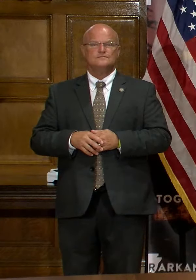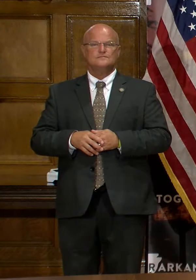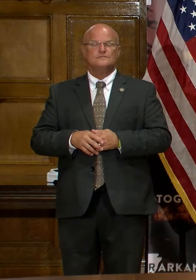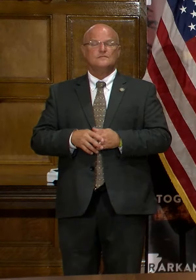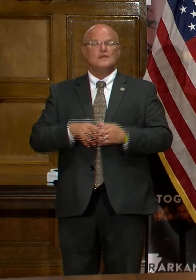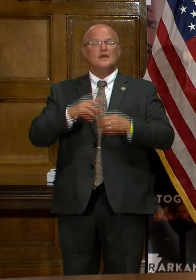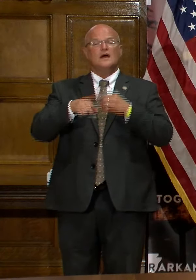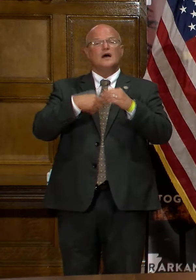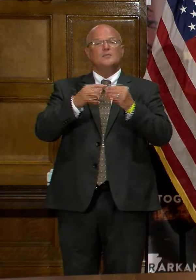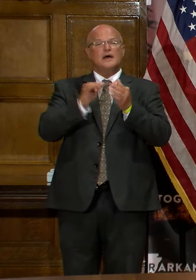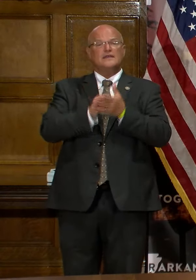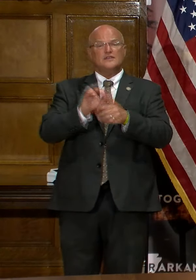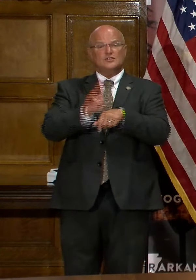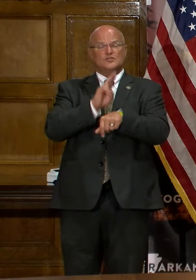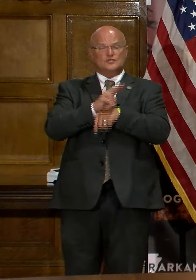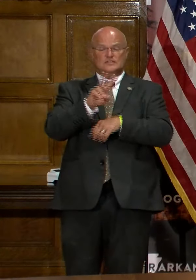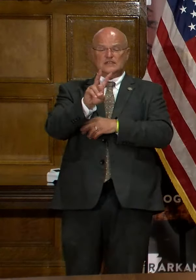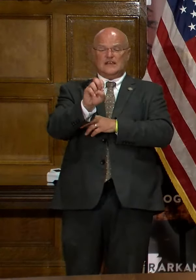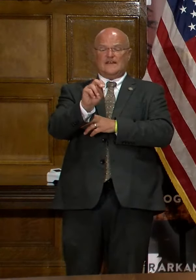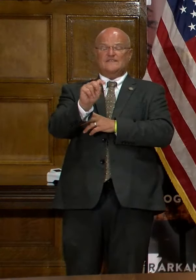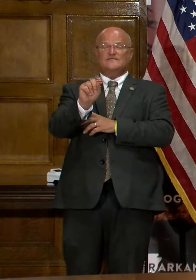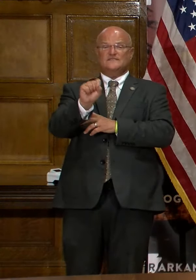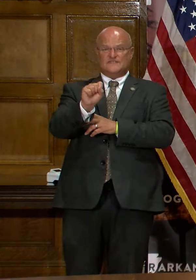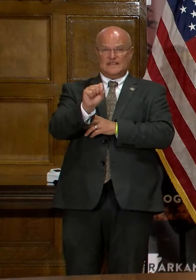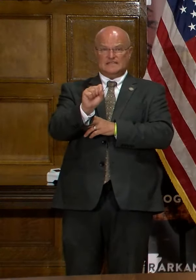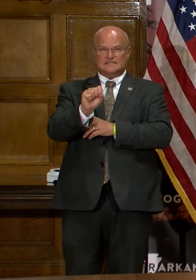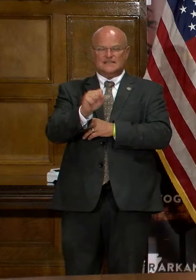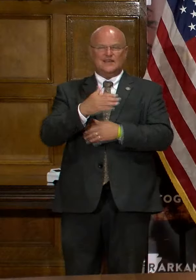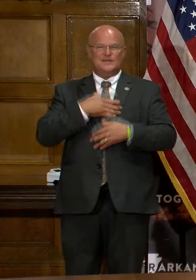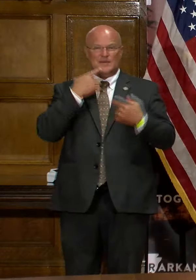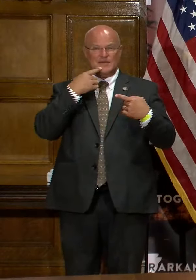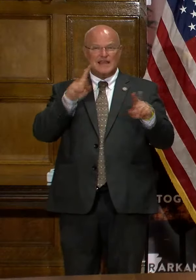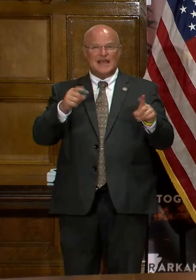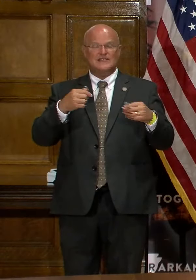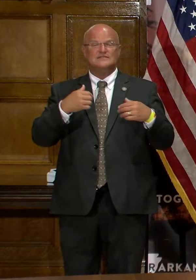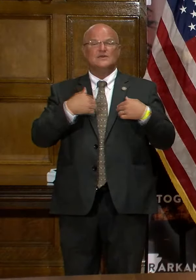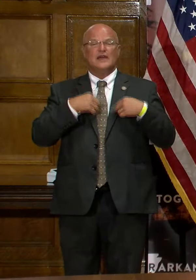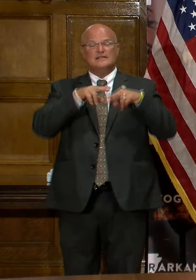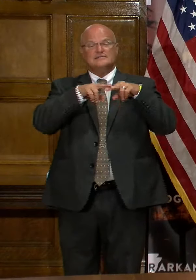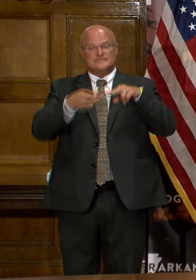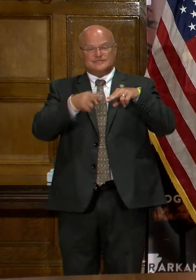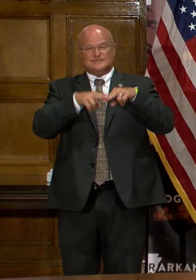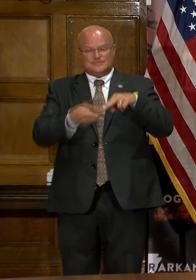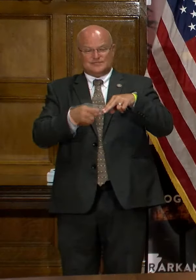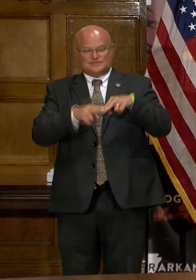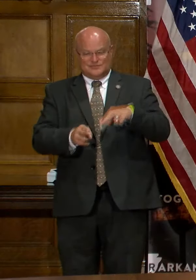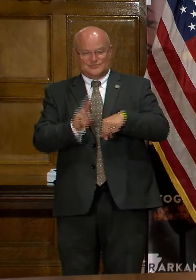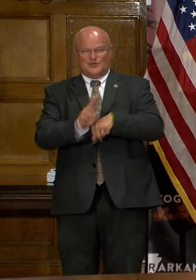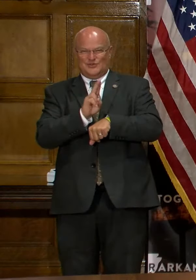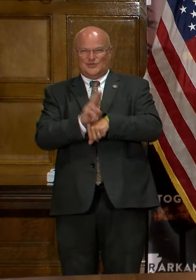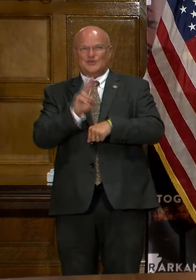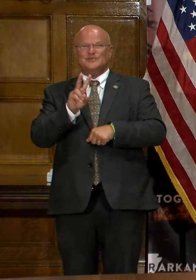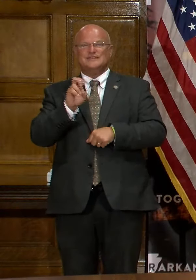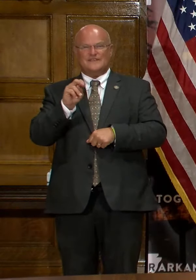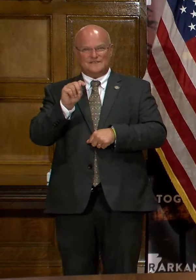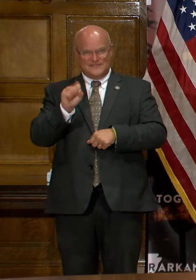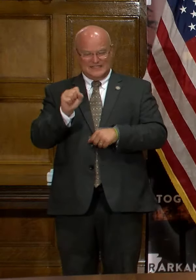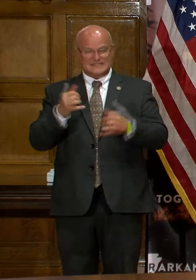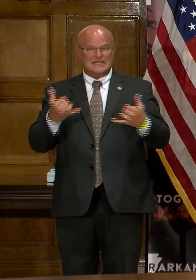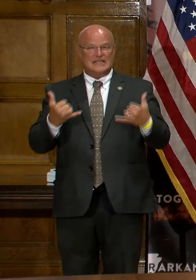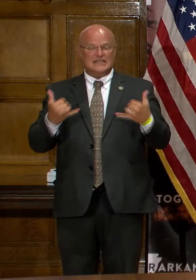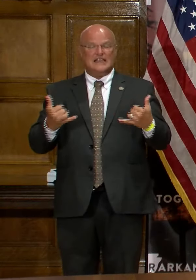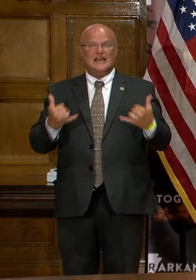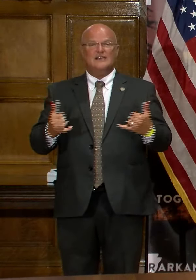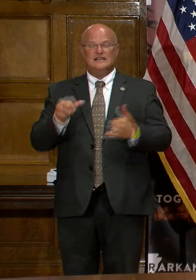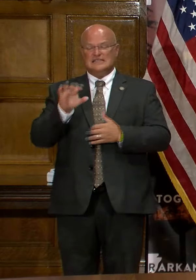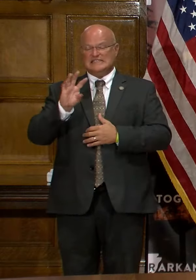With regard to use of ventilators, I'm happy to announce that we have further decreased the use of ventilators in our hospitalized patients. We